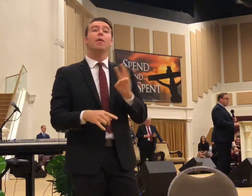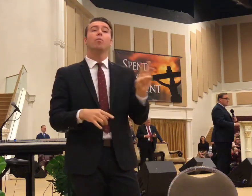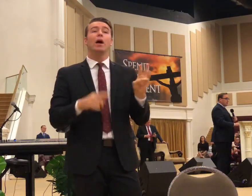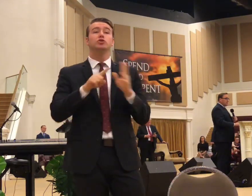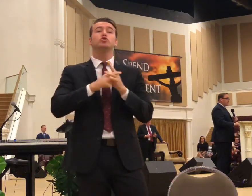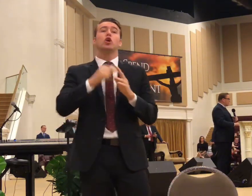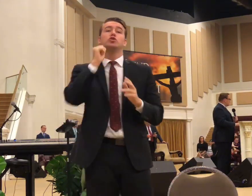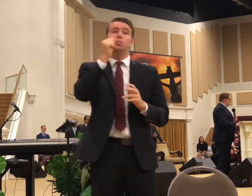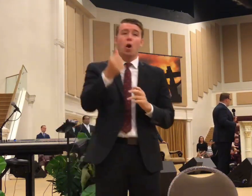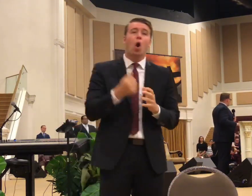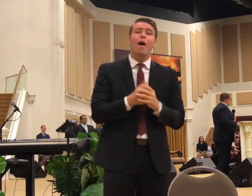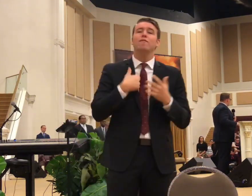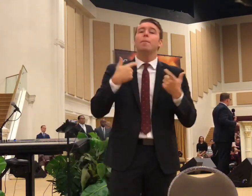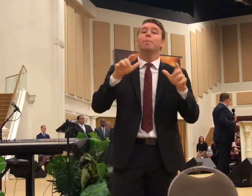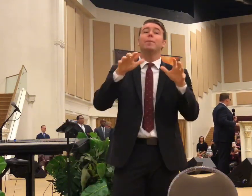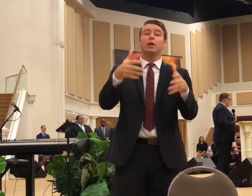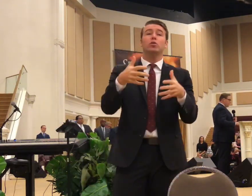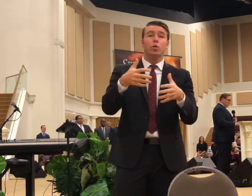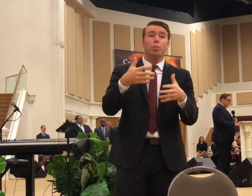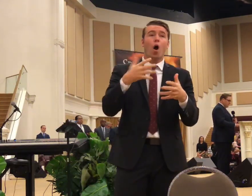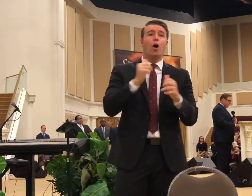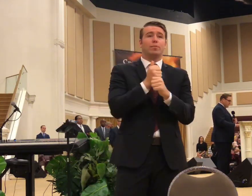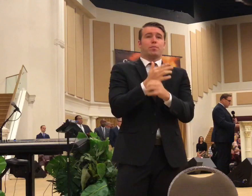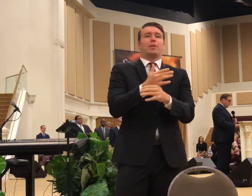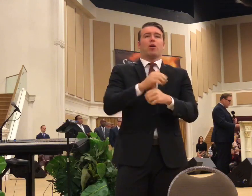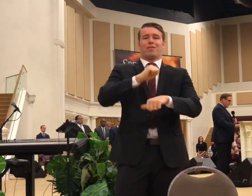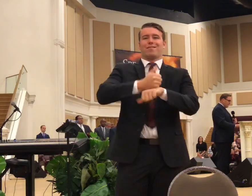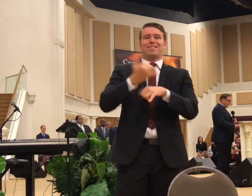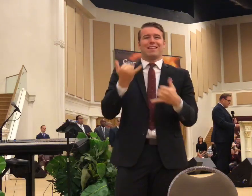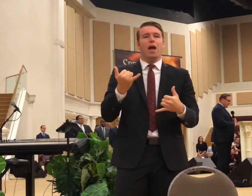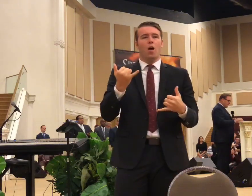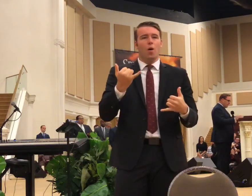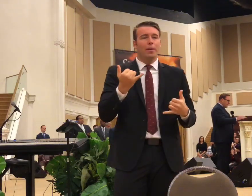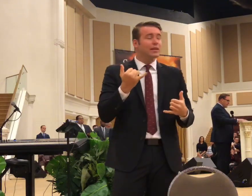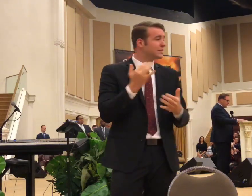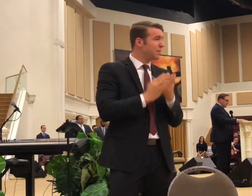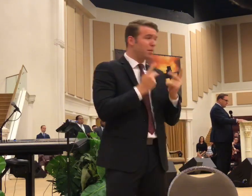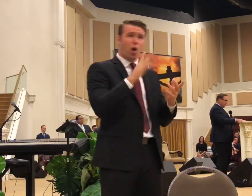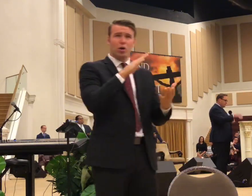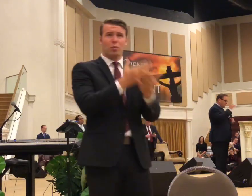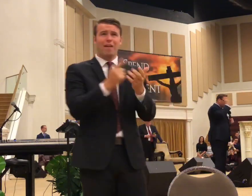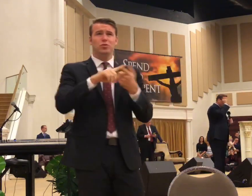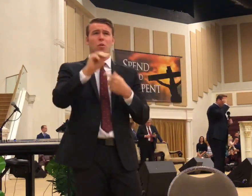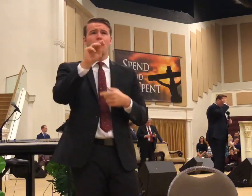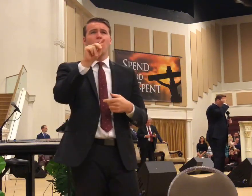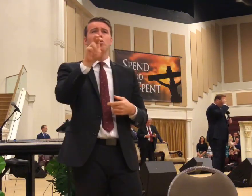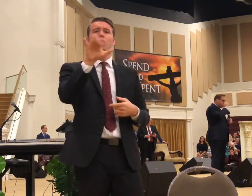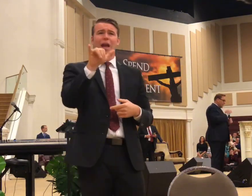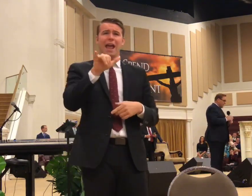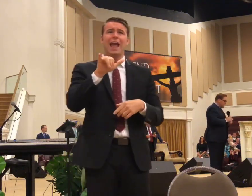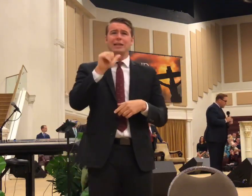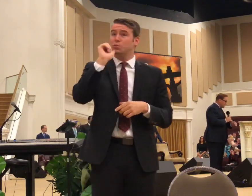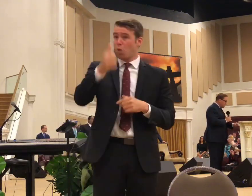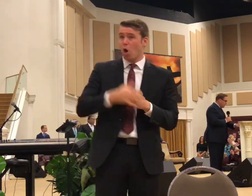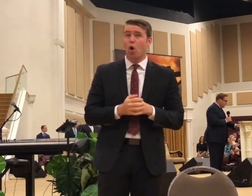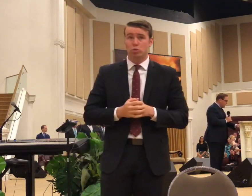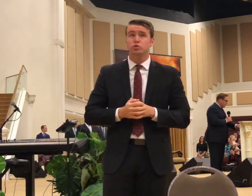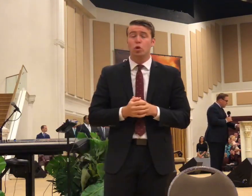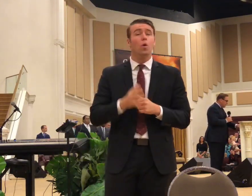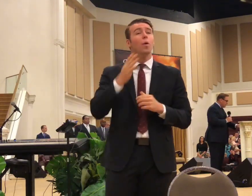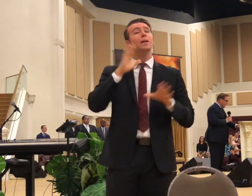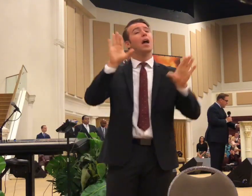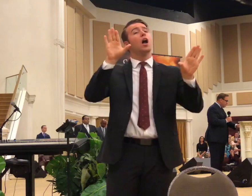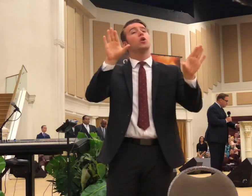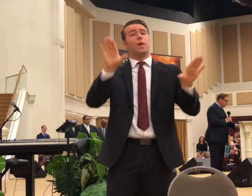tomorrow. There's already a big group that's already down there preparing because people start arriving in Monterey to the fairgrounds tomorrow. It's going to be a